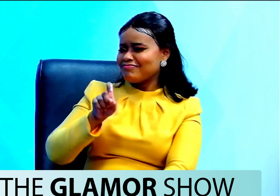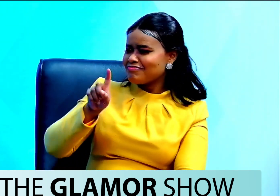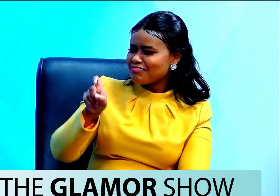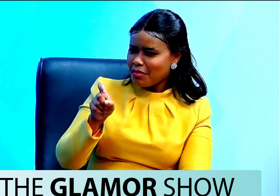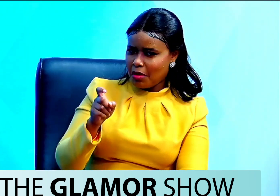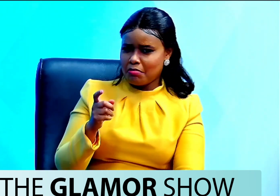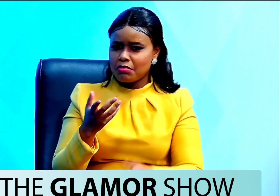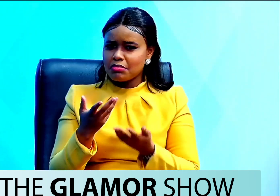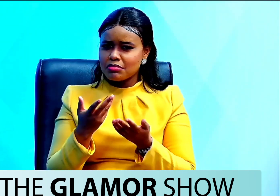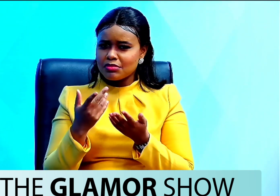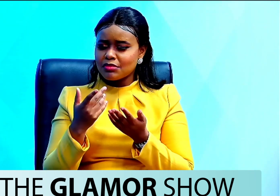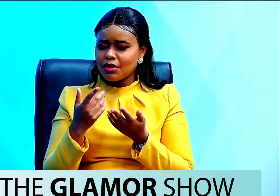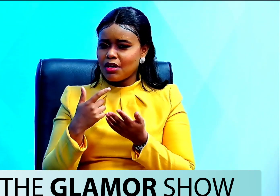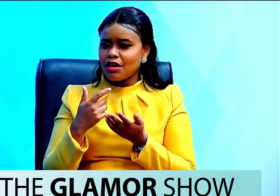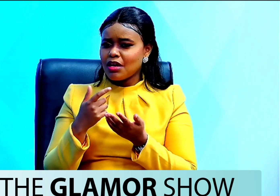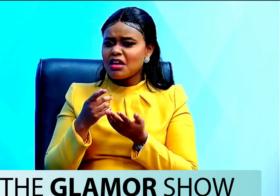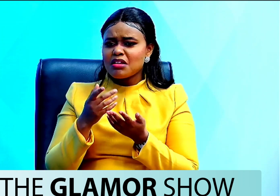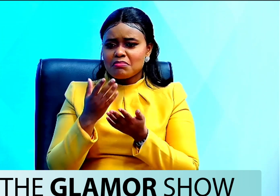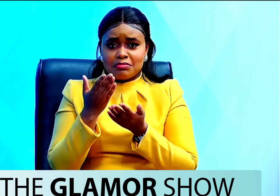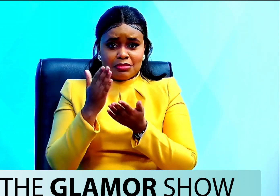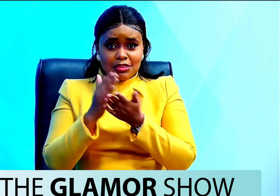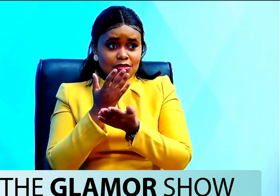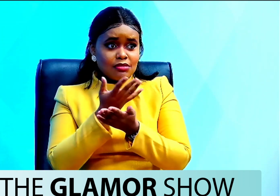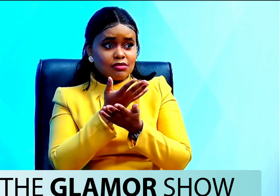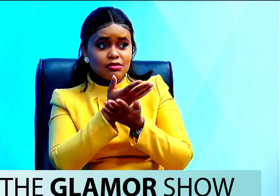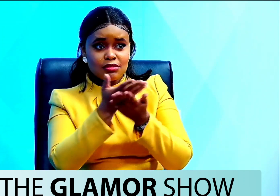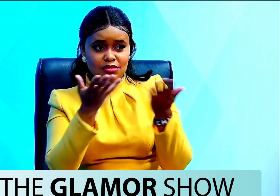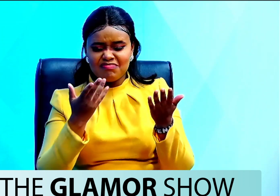Wow, interesting. So